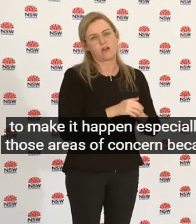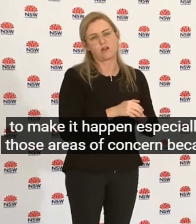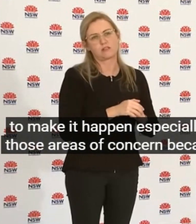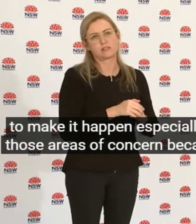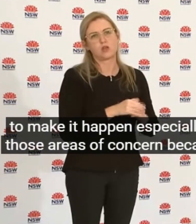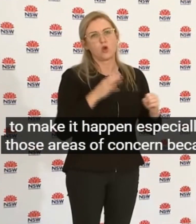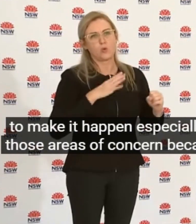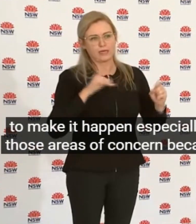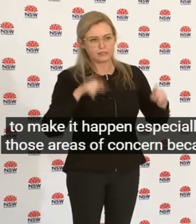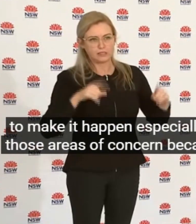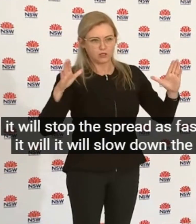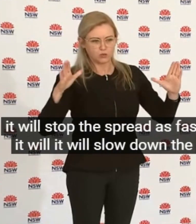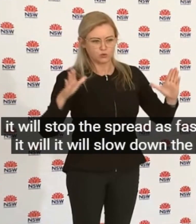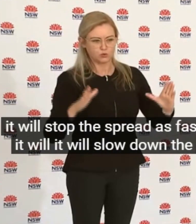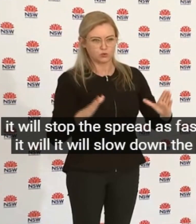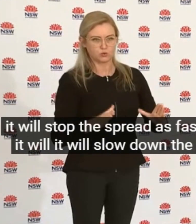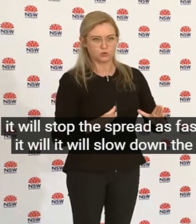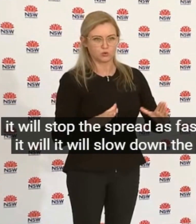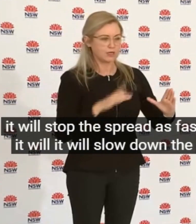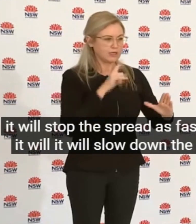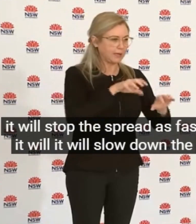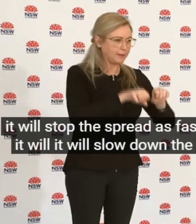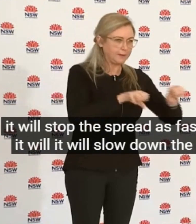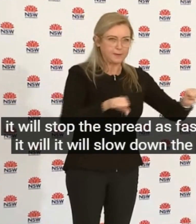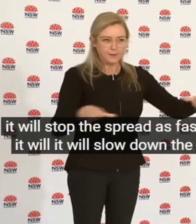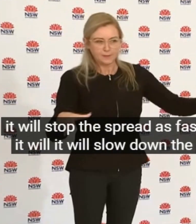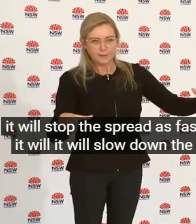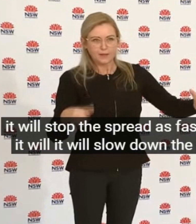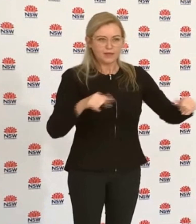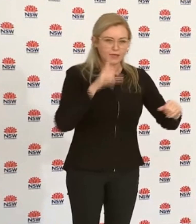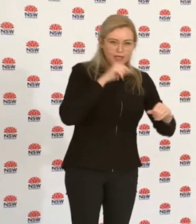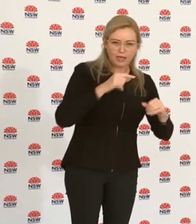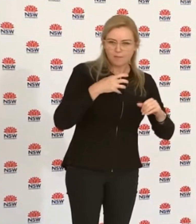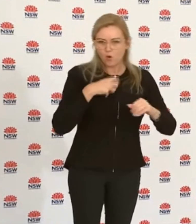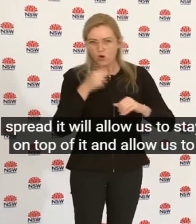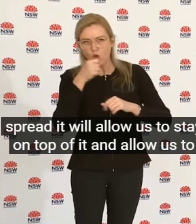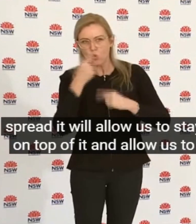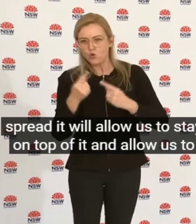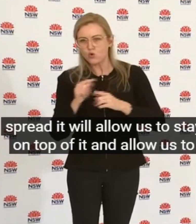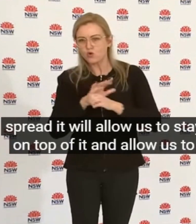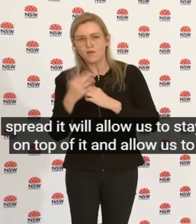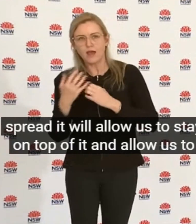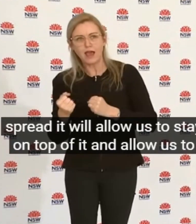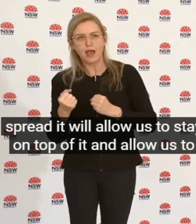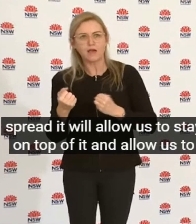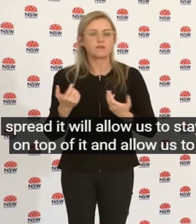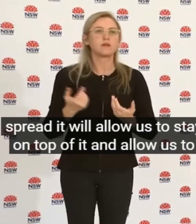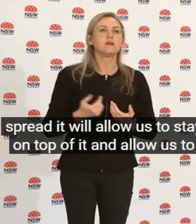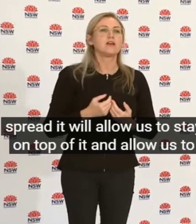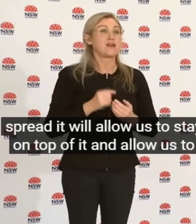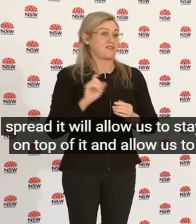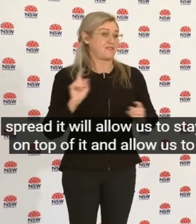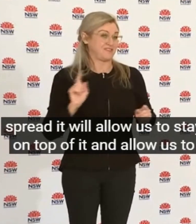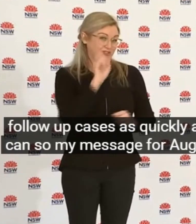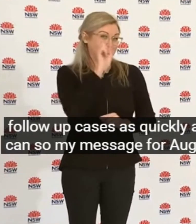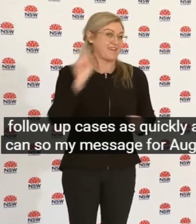slow down the spread. It will allow us to stay on top of it and allow us to follow up cases as quickly as we can. So my message for August is it's the 1st of August.